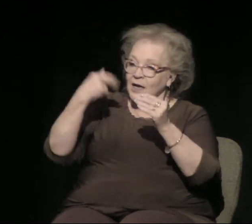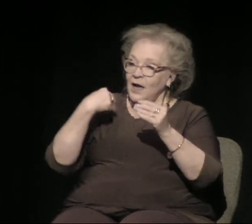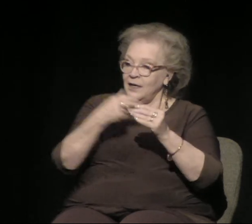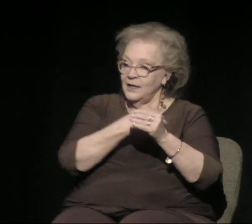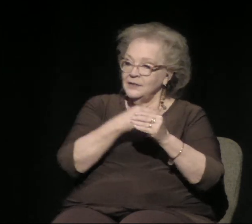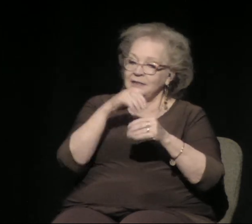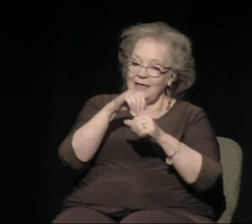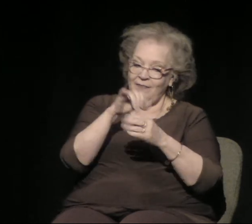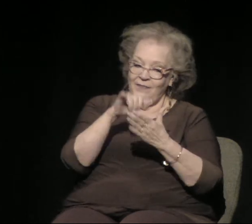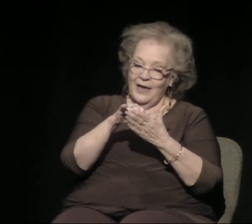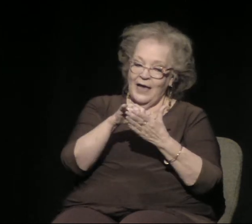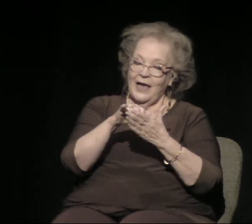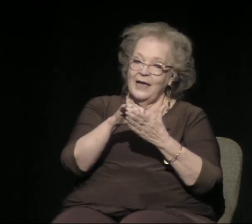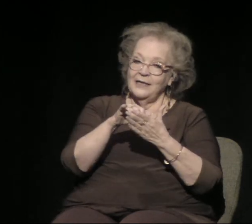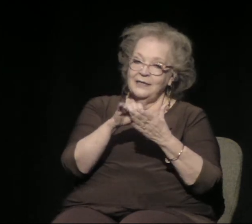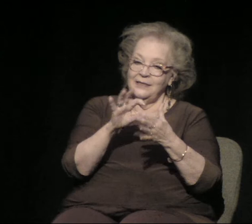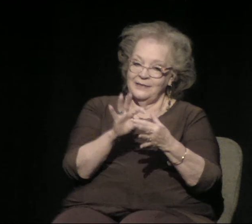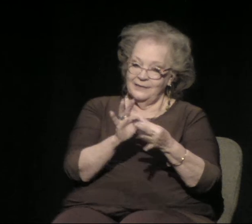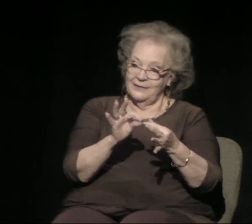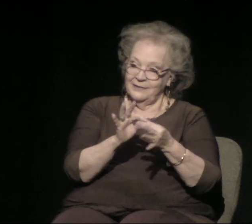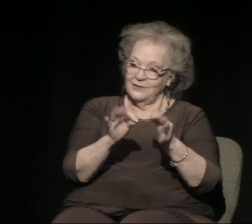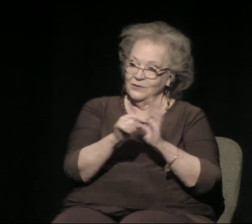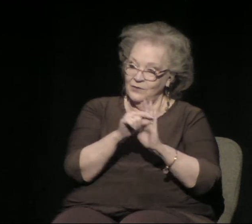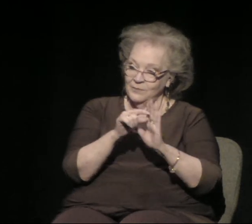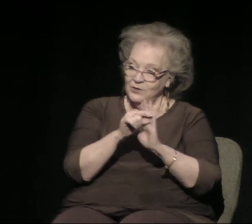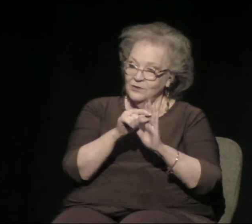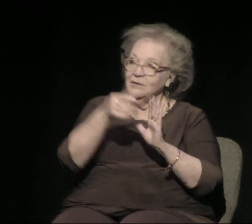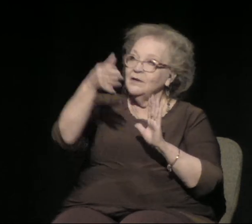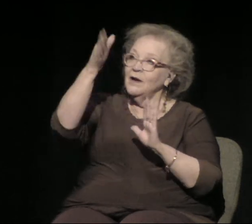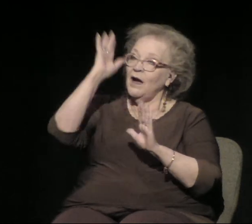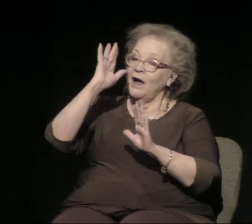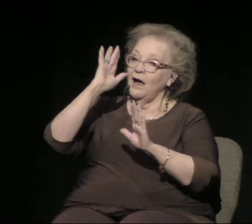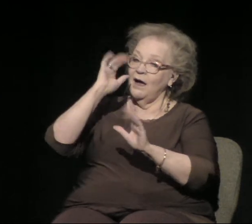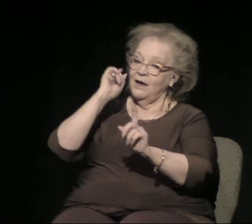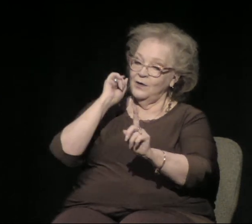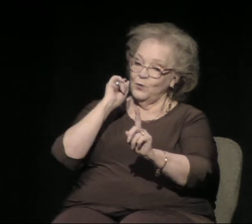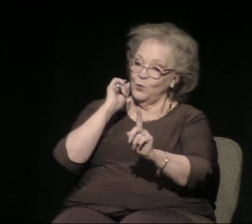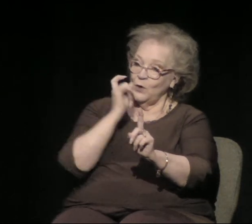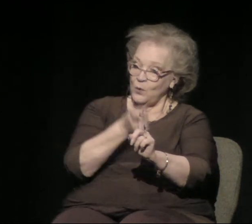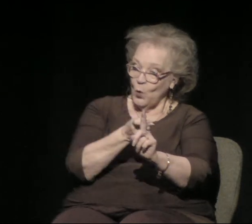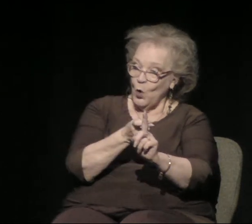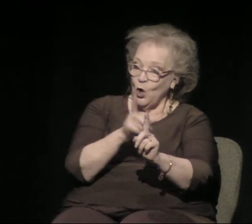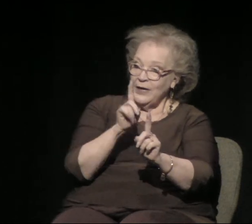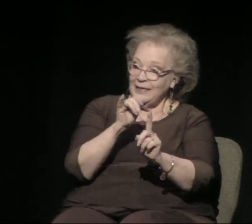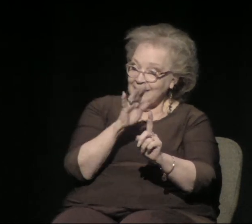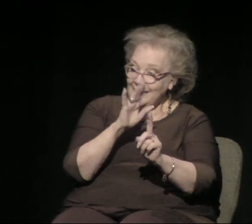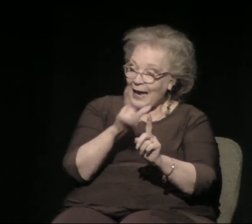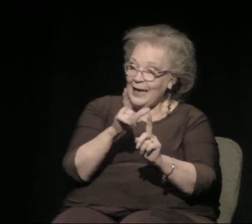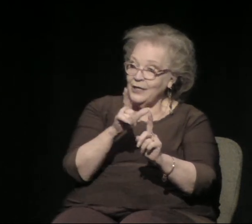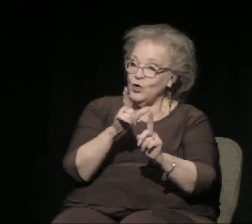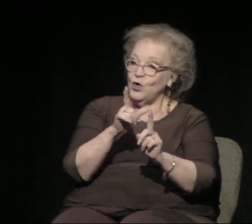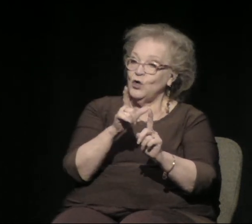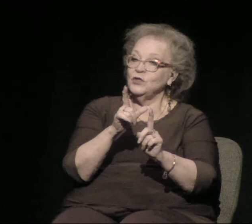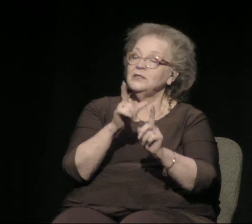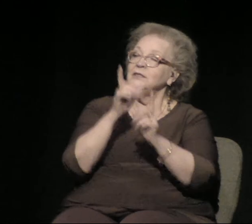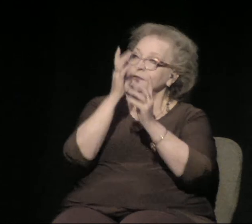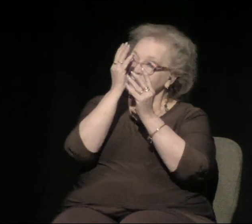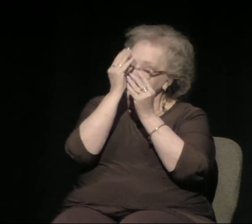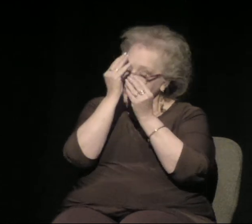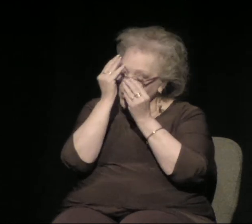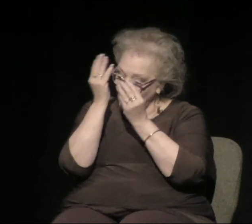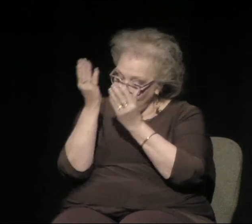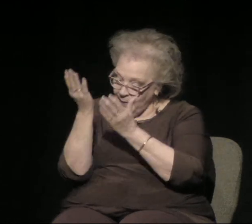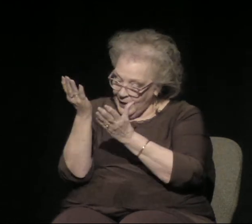text. In chapter 1, we see that God rewarded. He rewarded Daniel's resolve to be